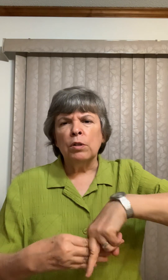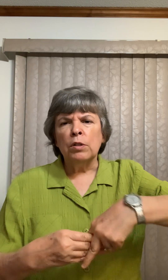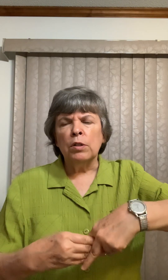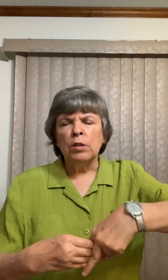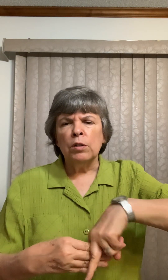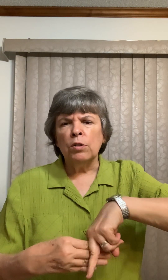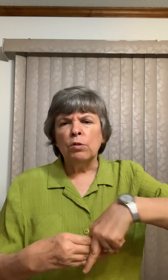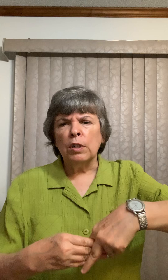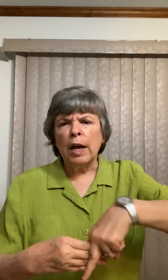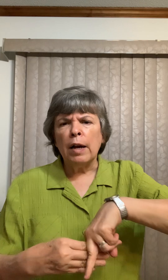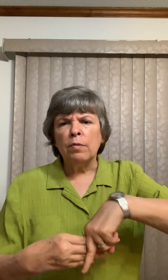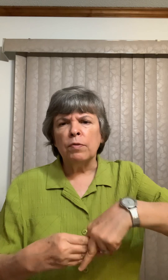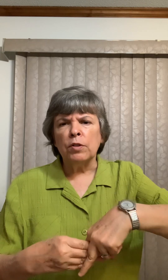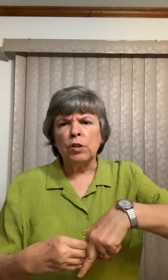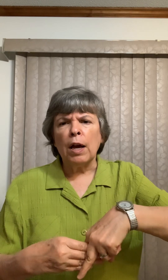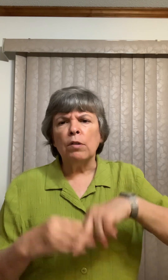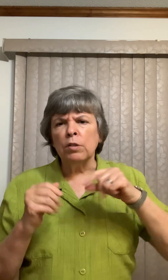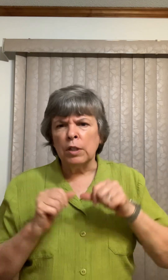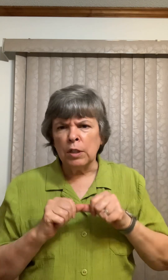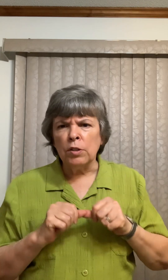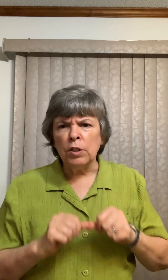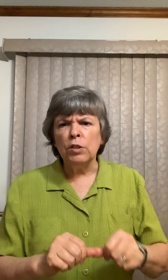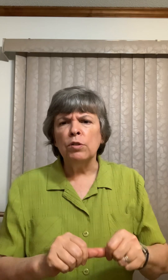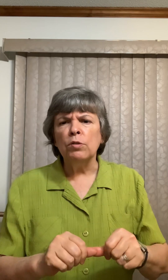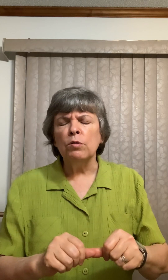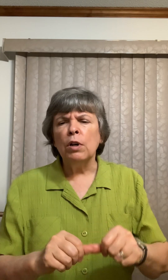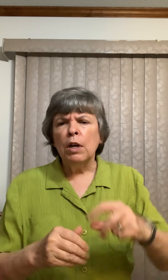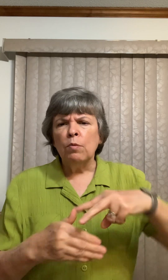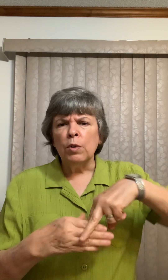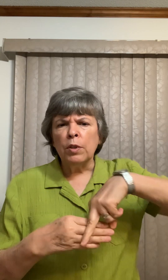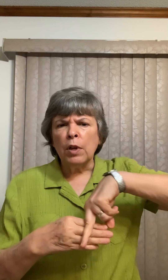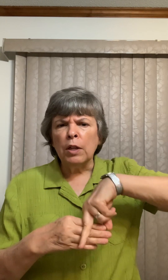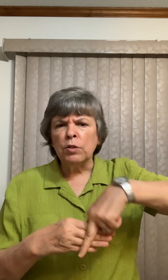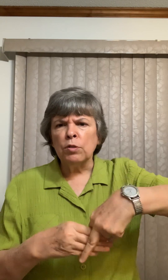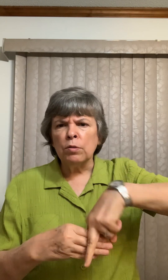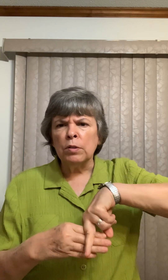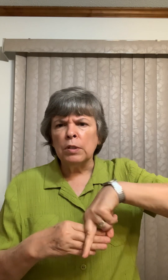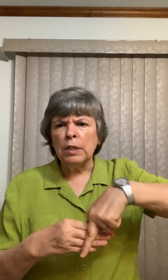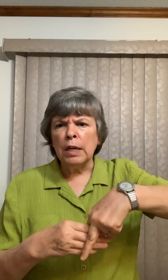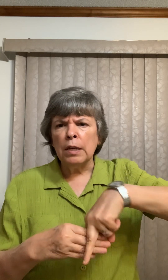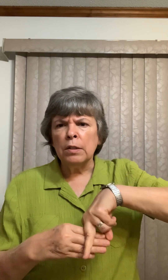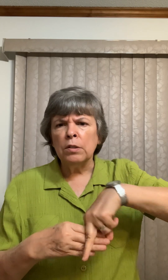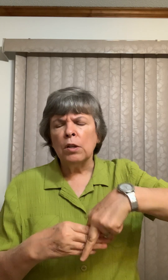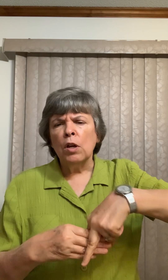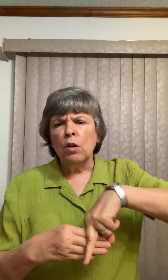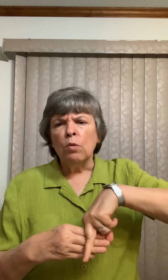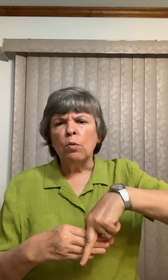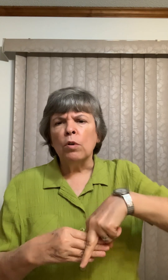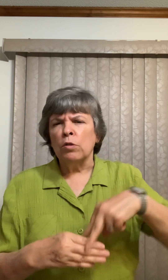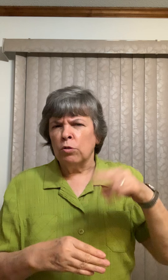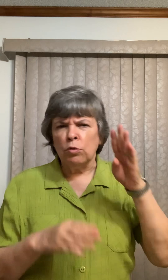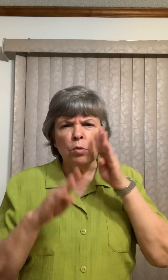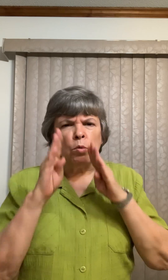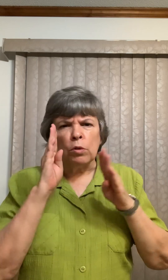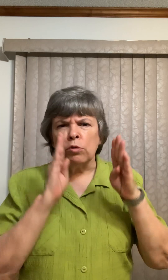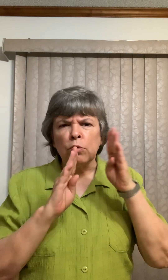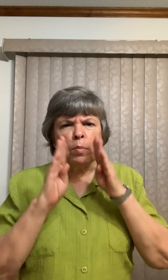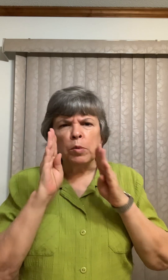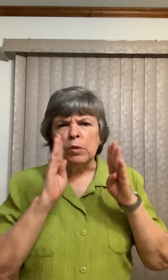could have the child continue with uncertain days or troubled